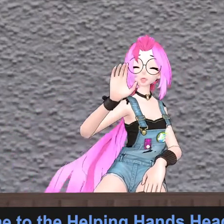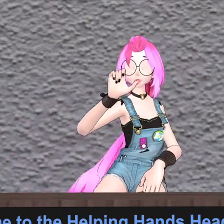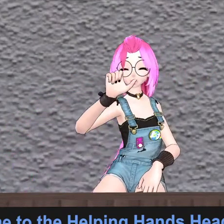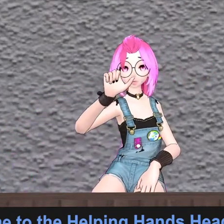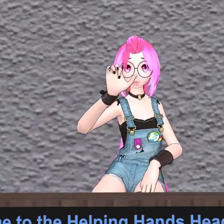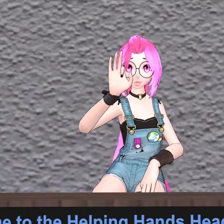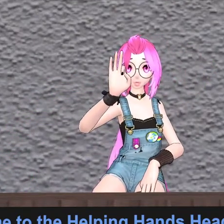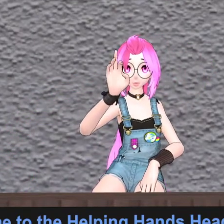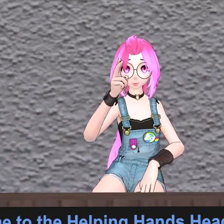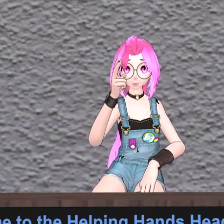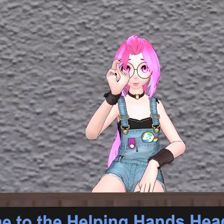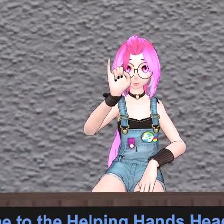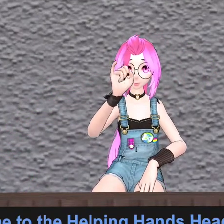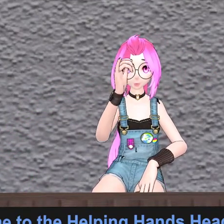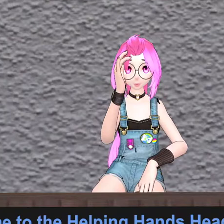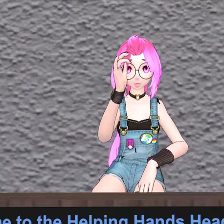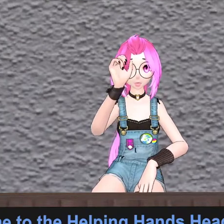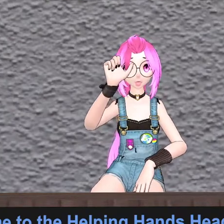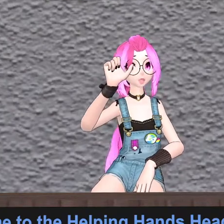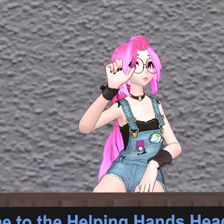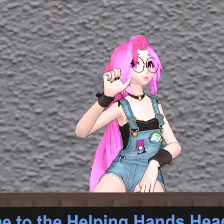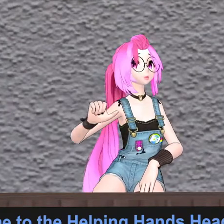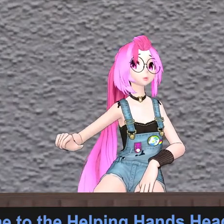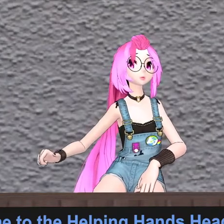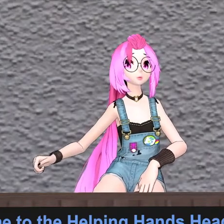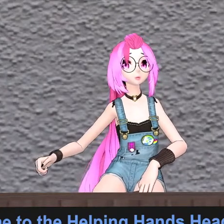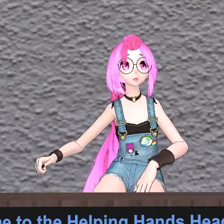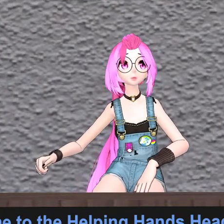do you guys remember Africa?